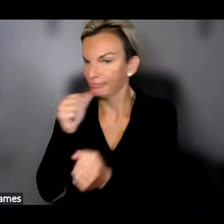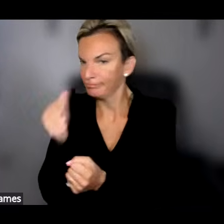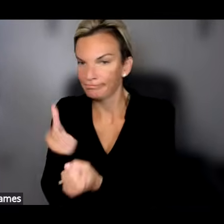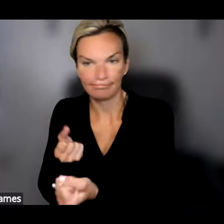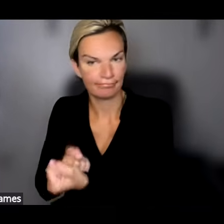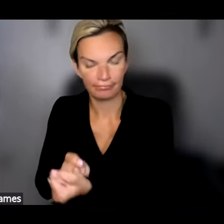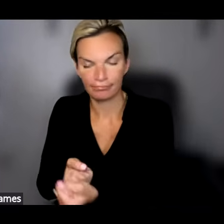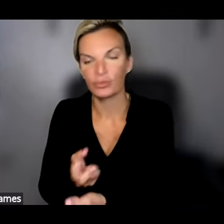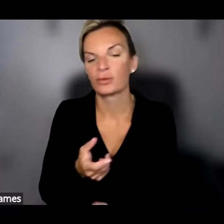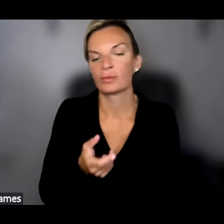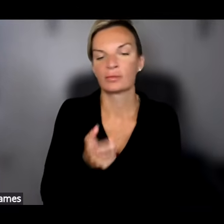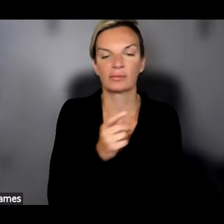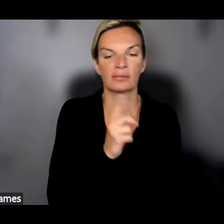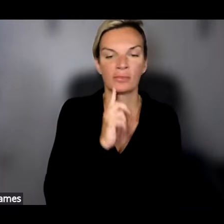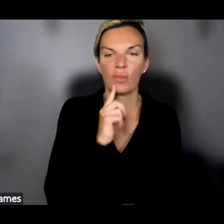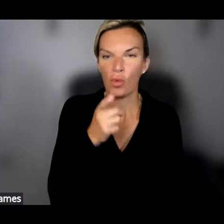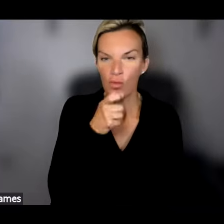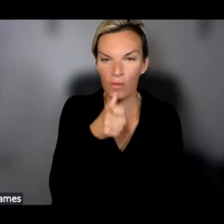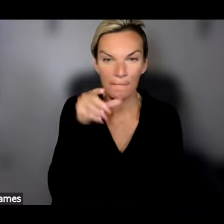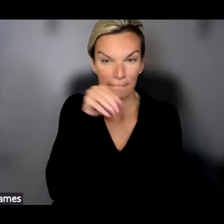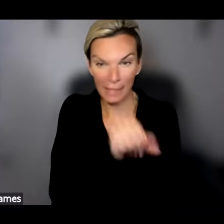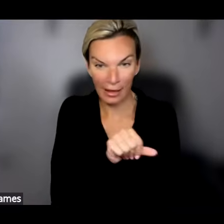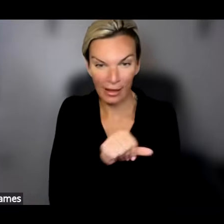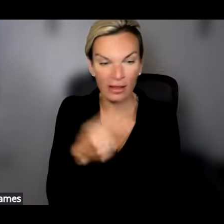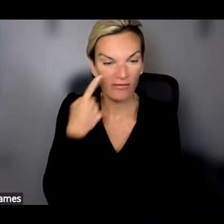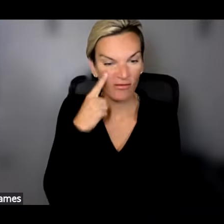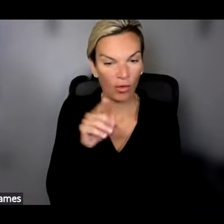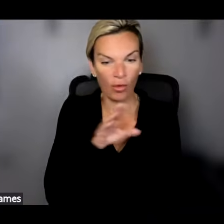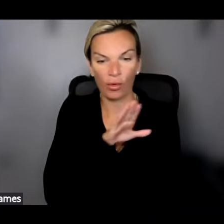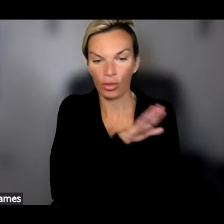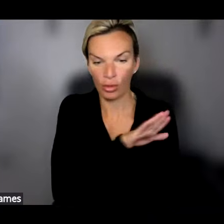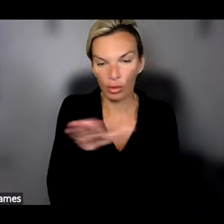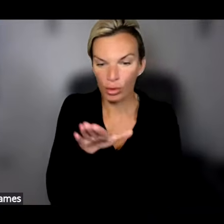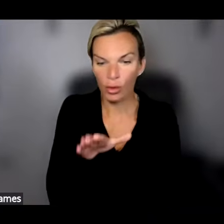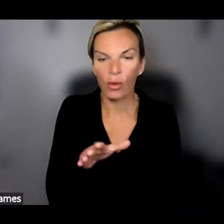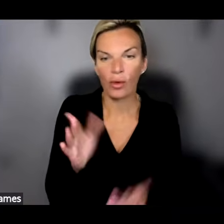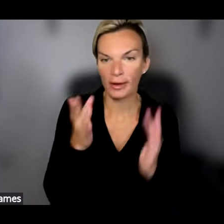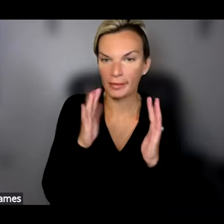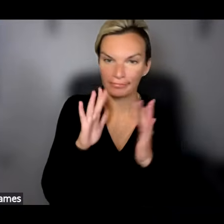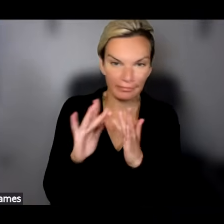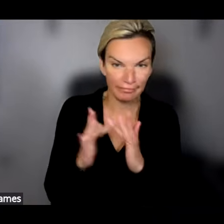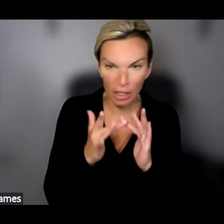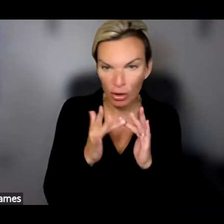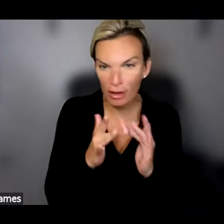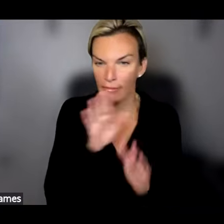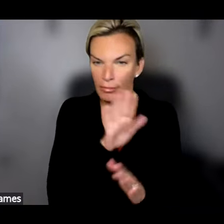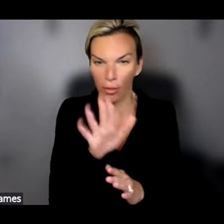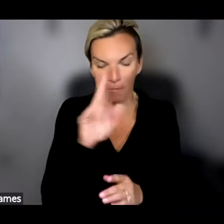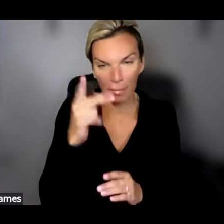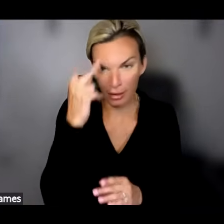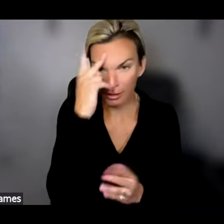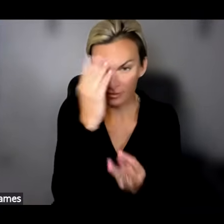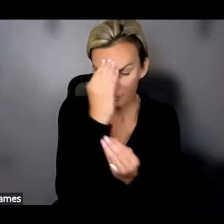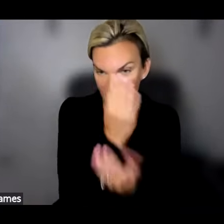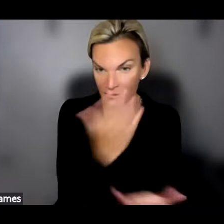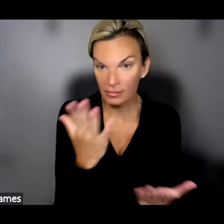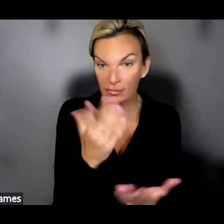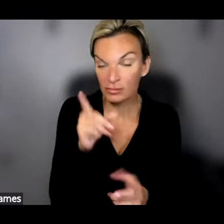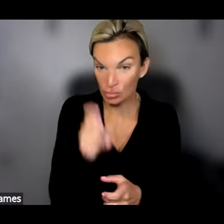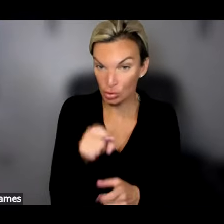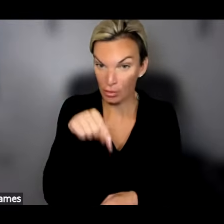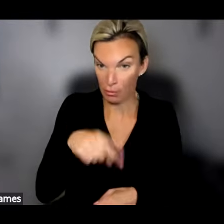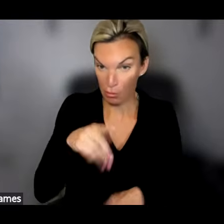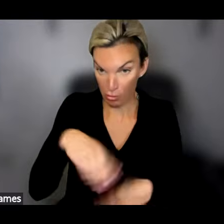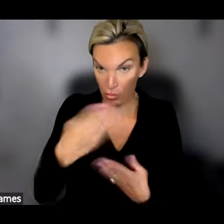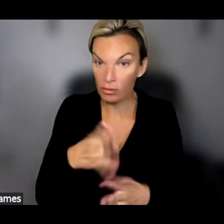of who paid for political communications to internet political communications. Should this proposal be adopted? Yes, no.